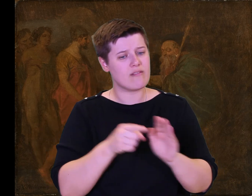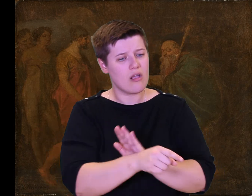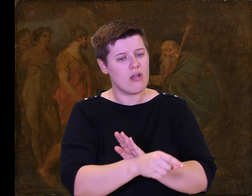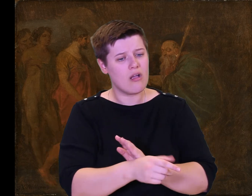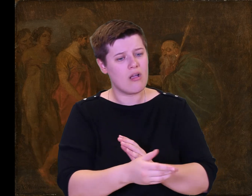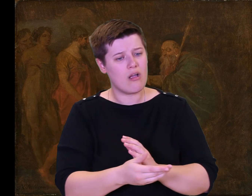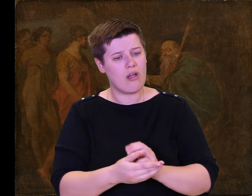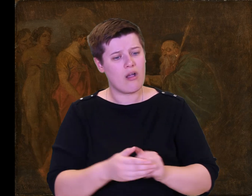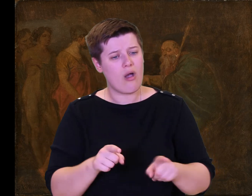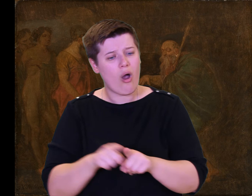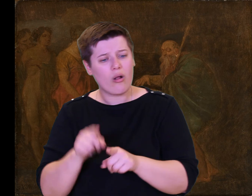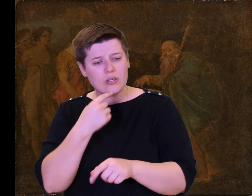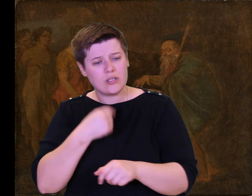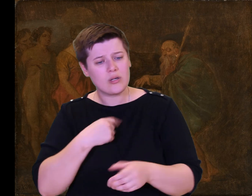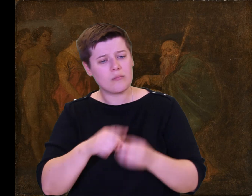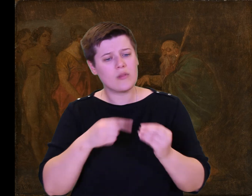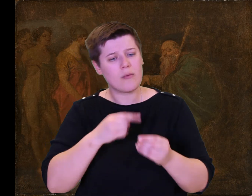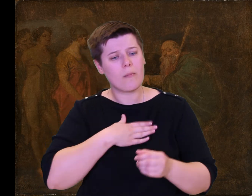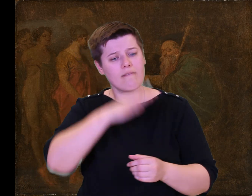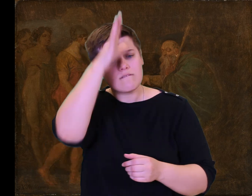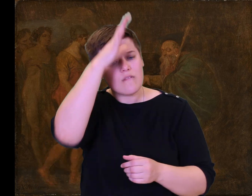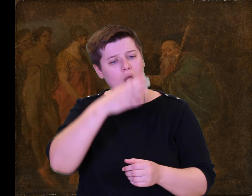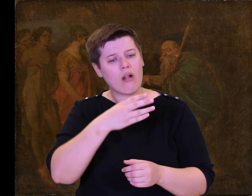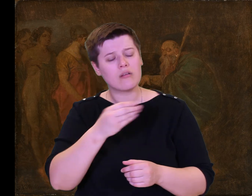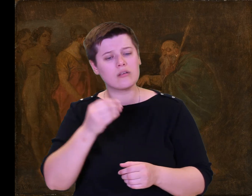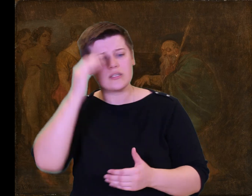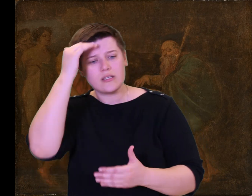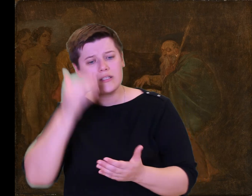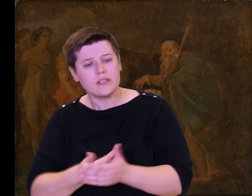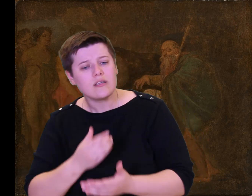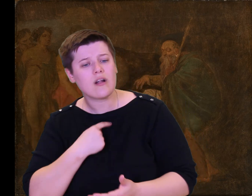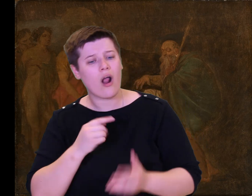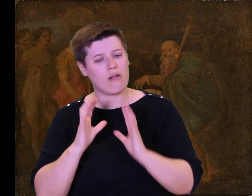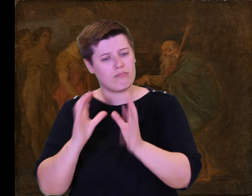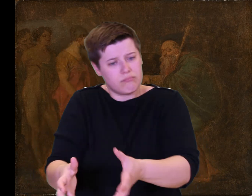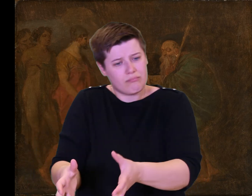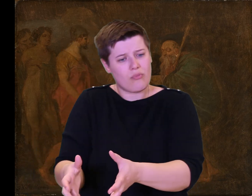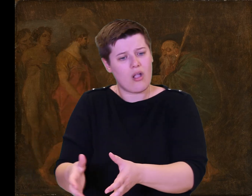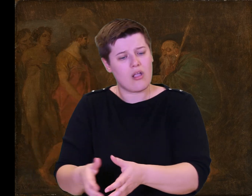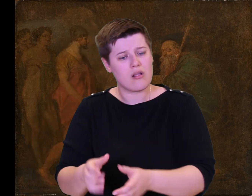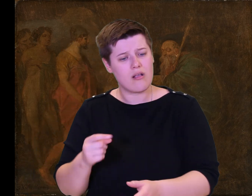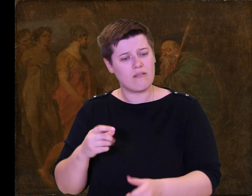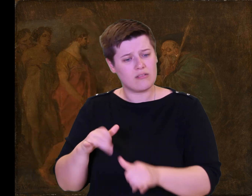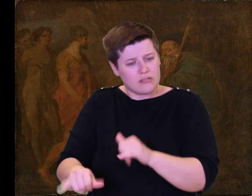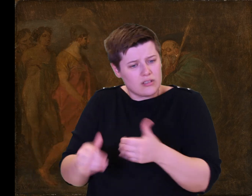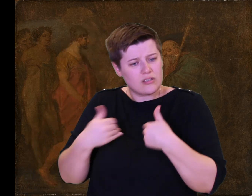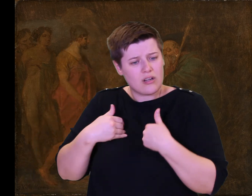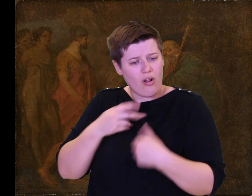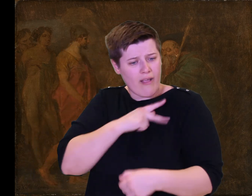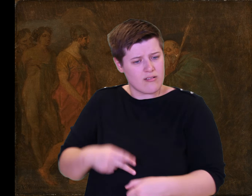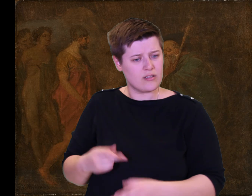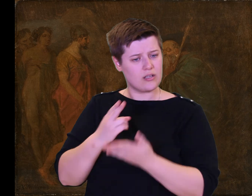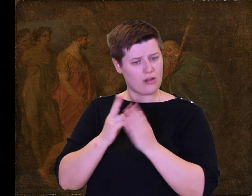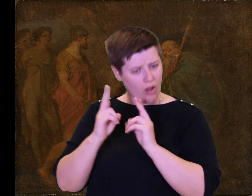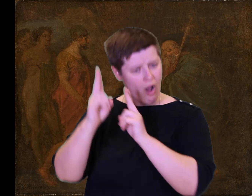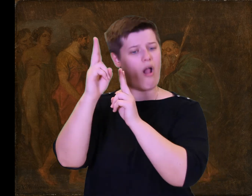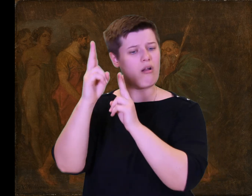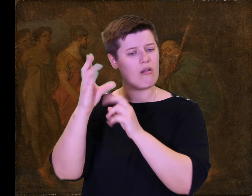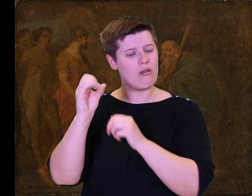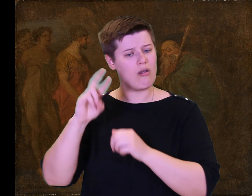in Ithaca, nor seen your wife at home? I answered, Mother, I was forced to come to